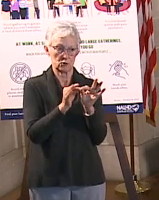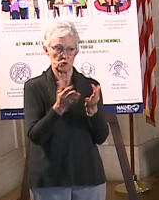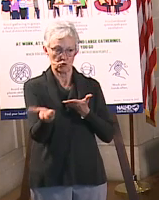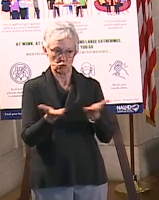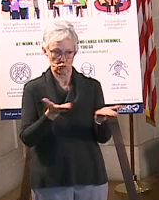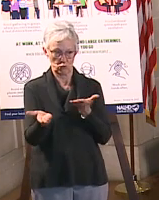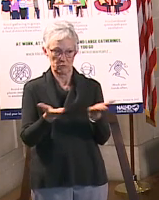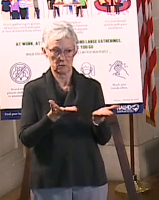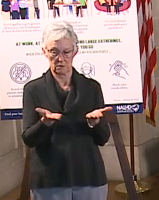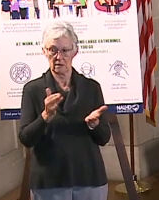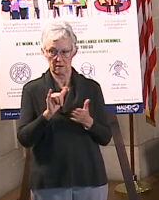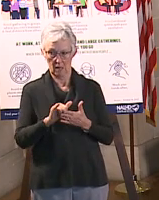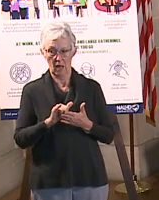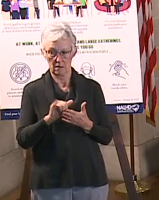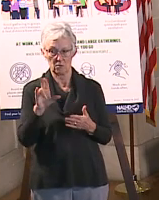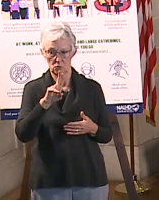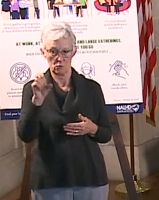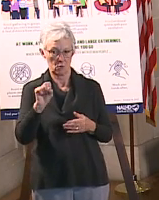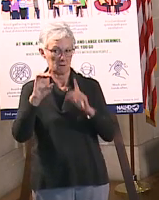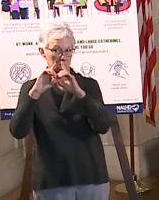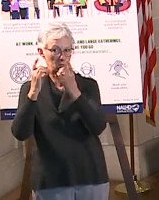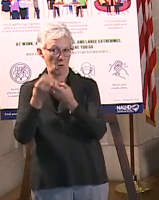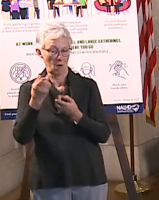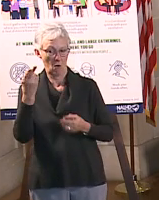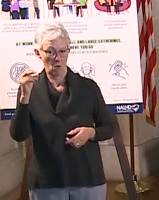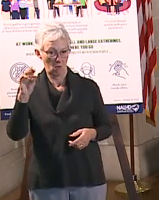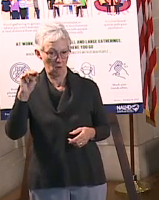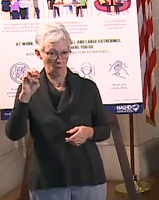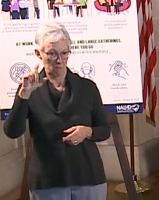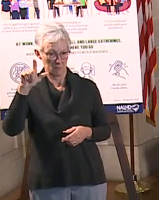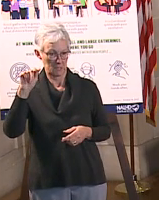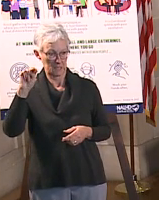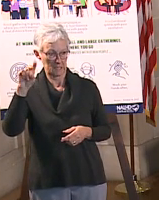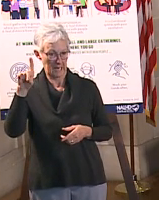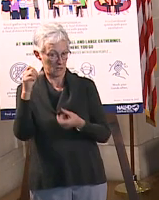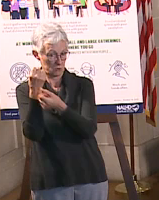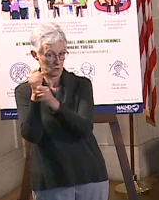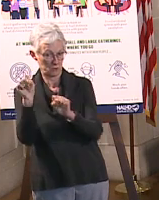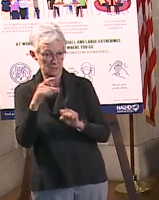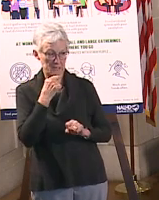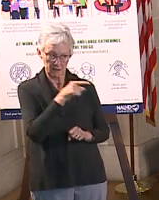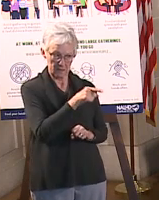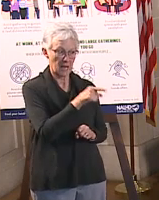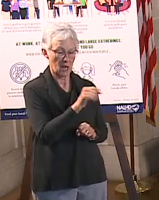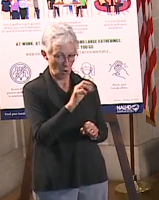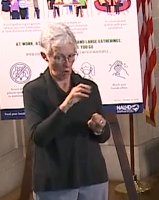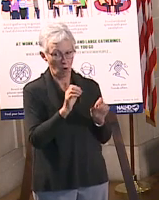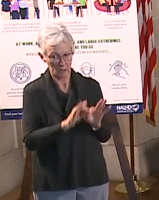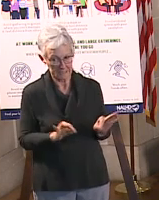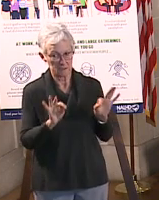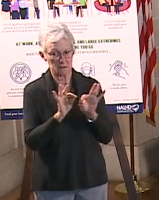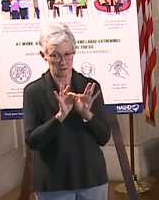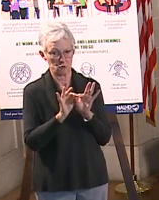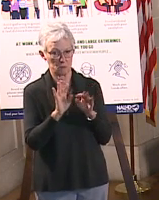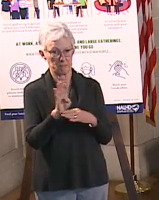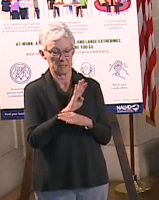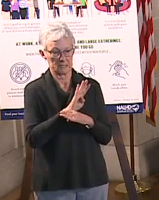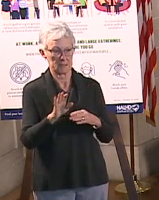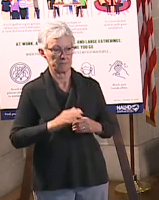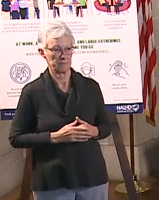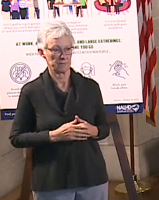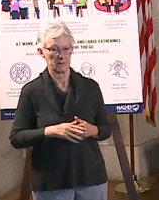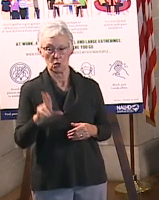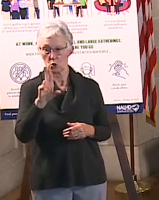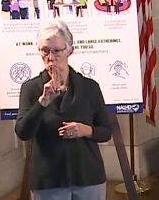critical infrastructure by the U.S. Department of Homeland Security. Additionally, the U.S. Surgeon General, the Center for